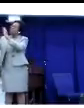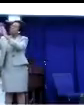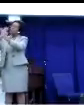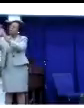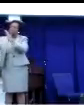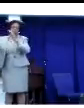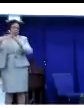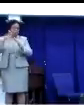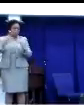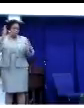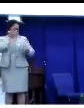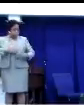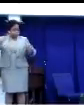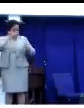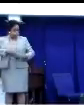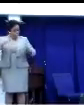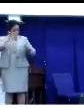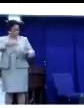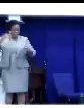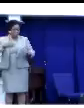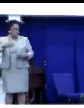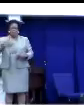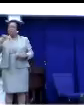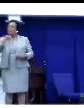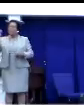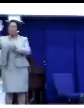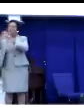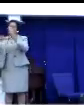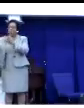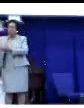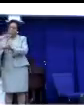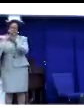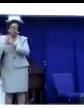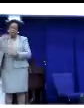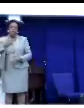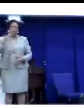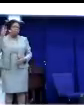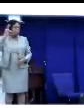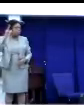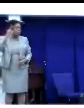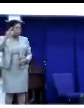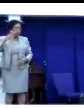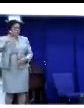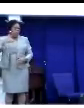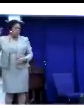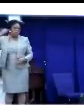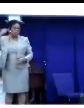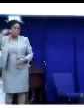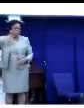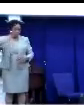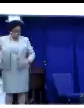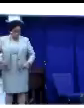So when I get in trouble, I don't have to worry about these confusing voices that's trying to speak into my